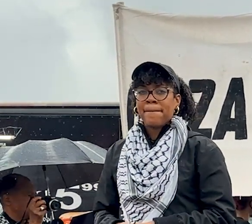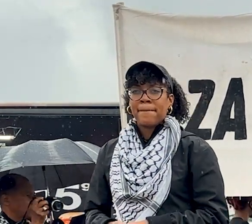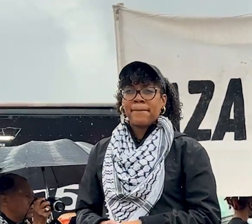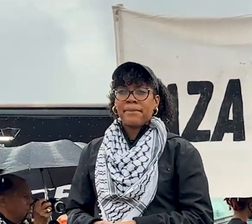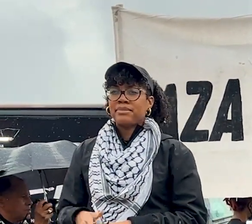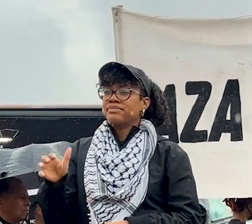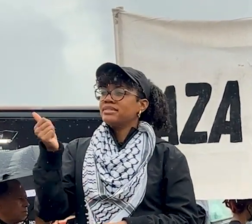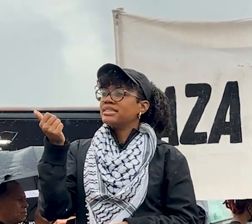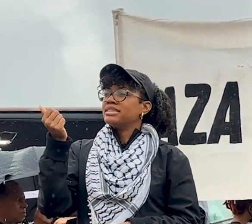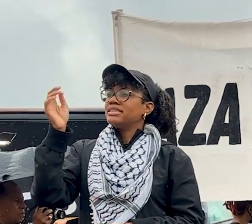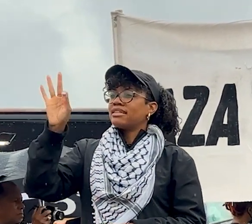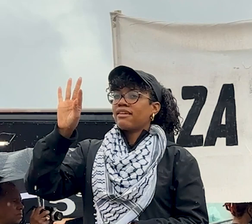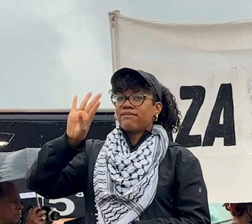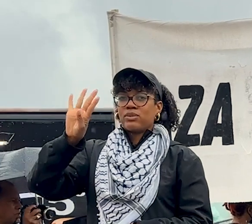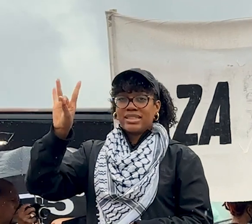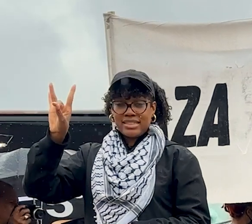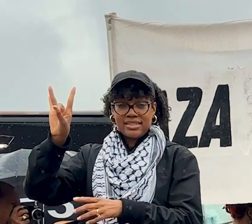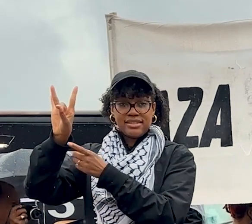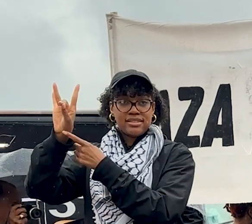In 1948,